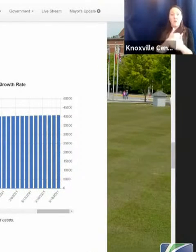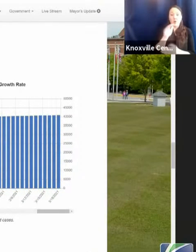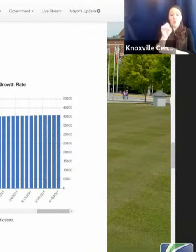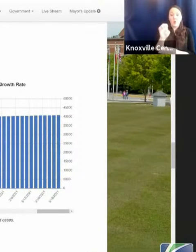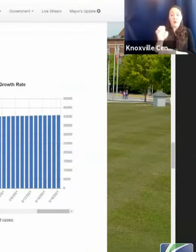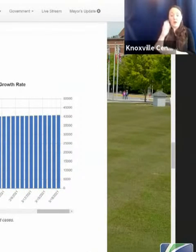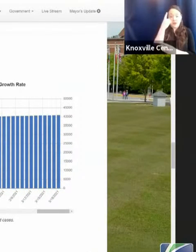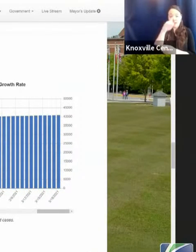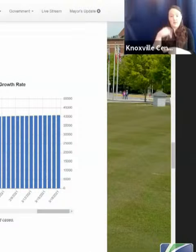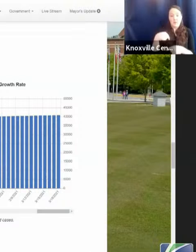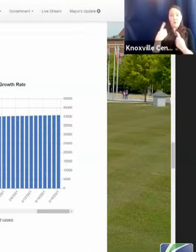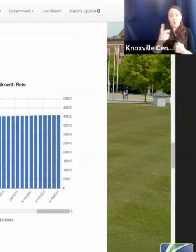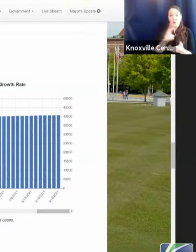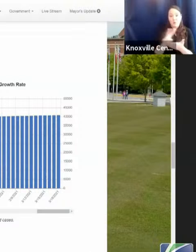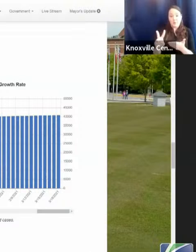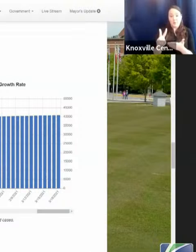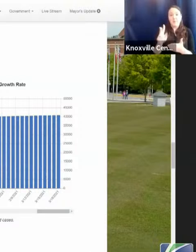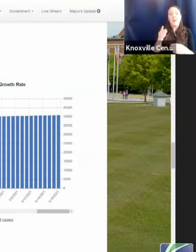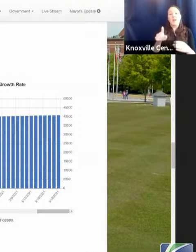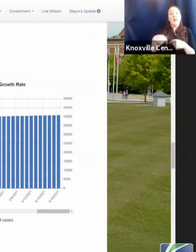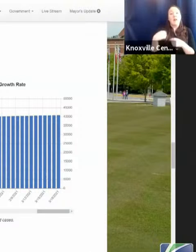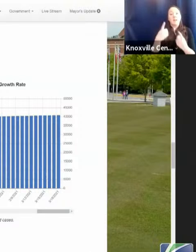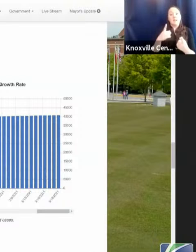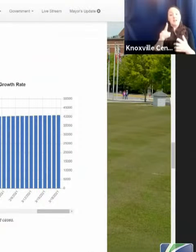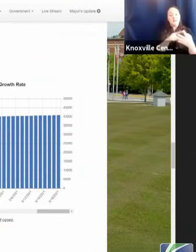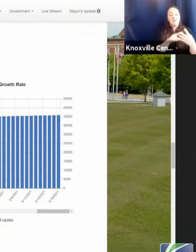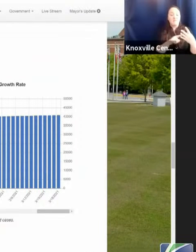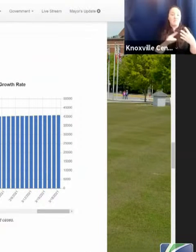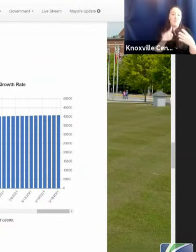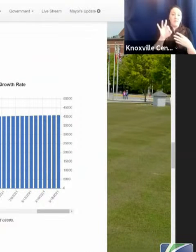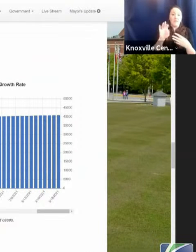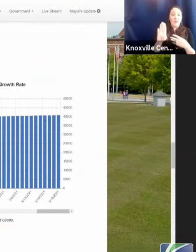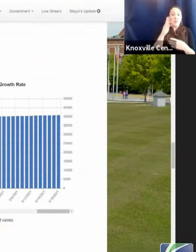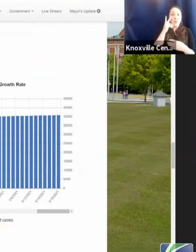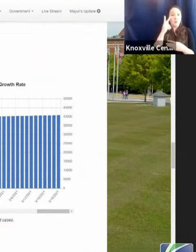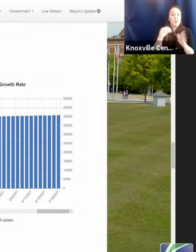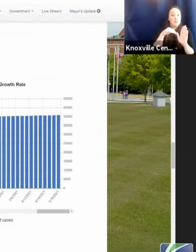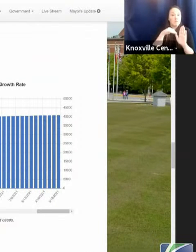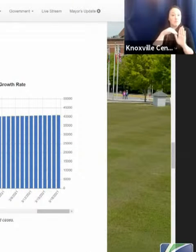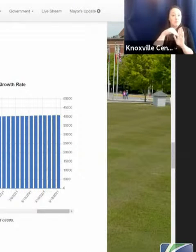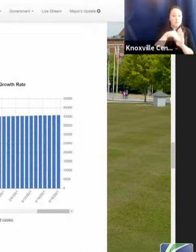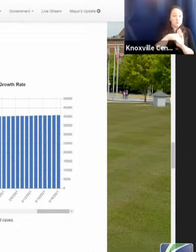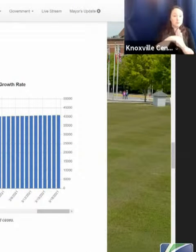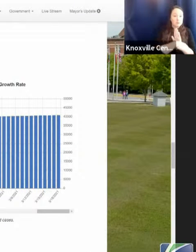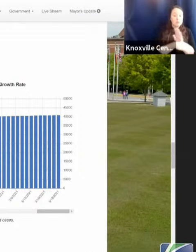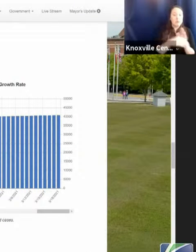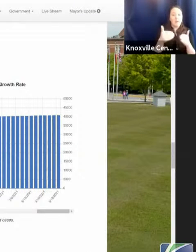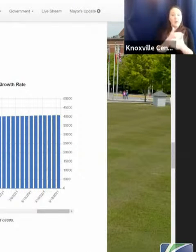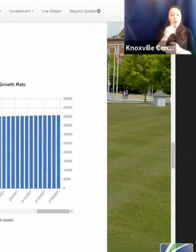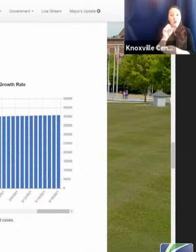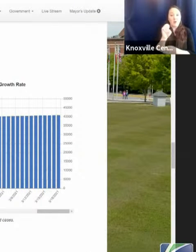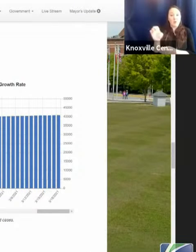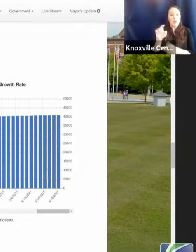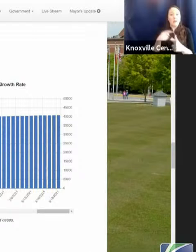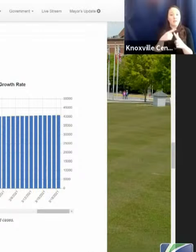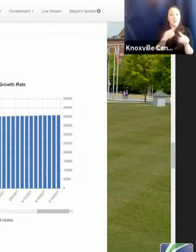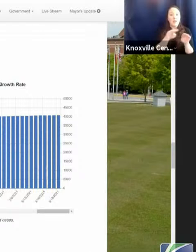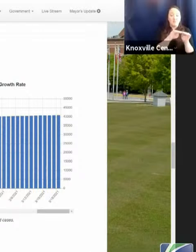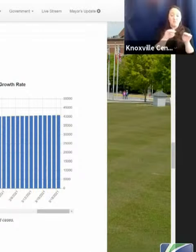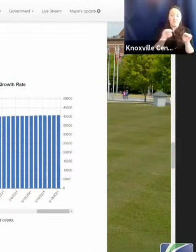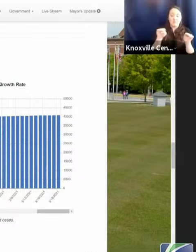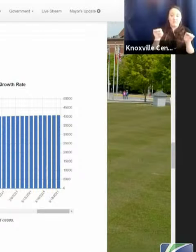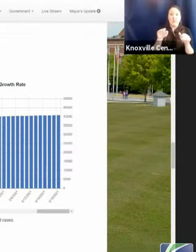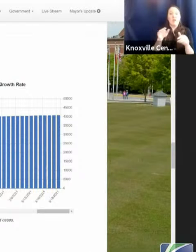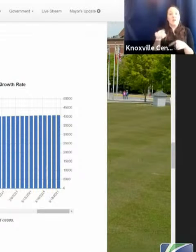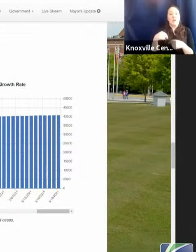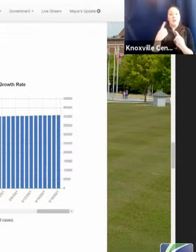Since mid-February, you can see a downward trend of new COVID-19 cases that has plateaued in recent weeks. For the past